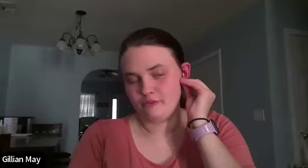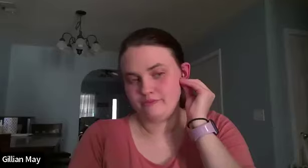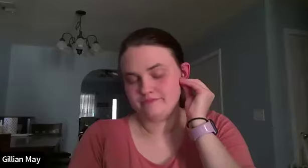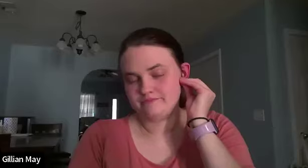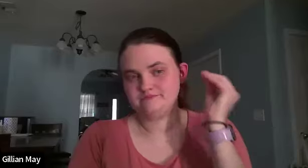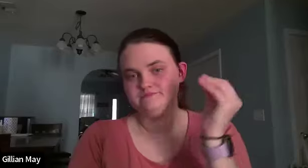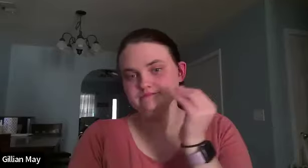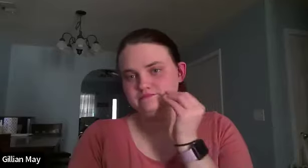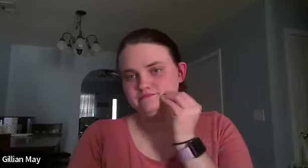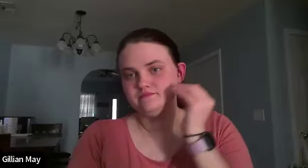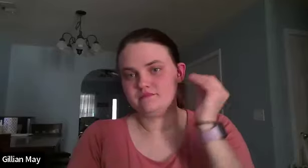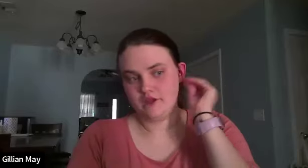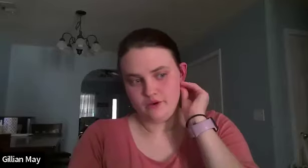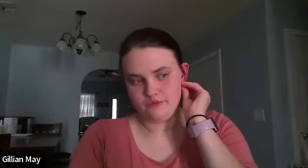Home. Home.